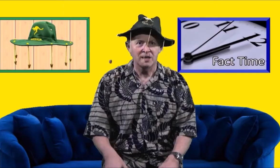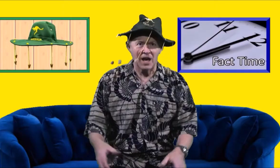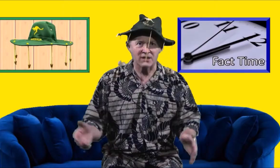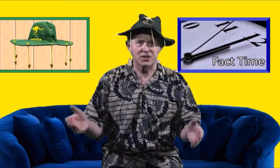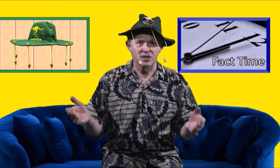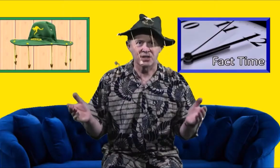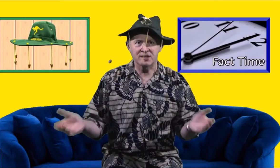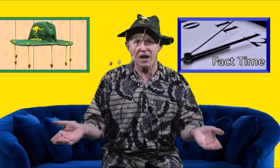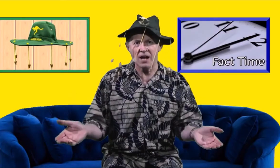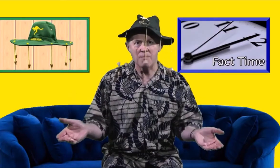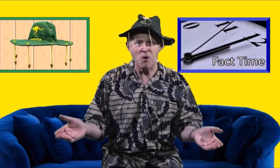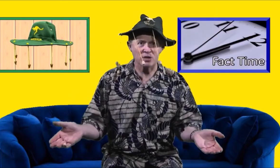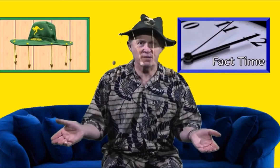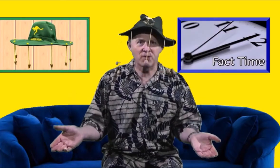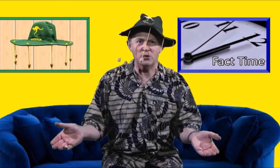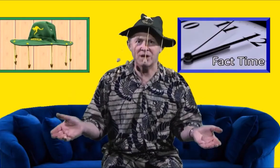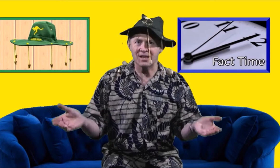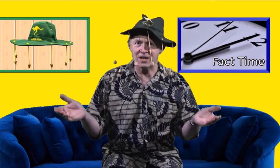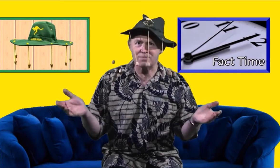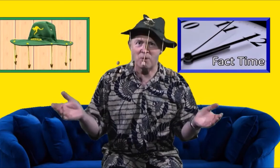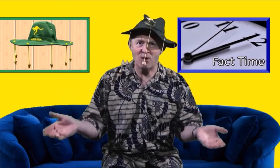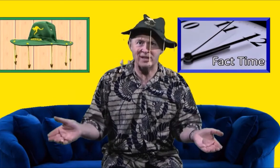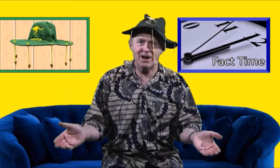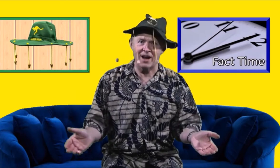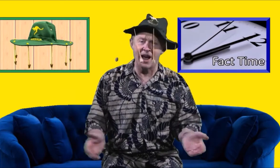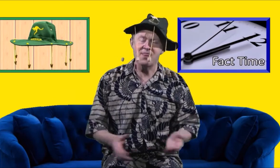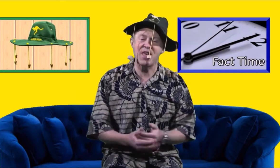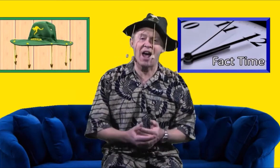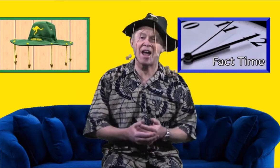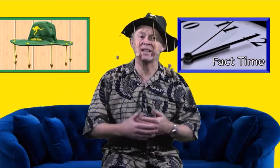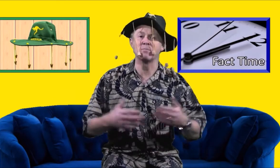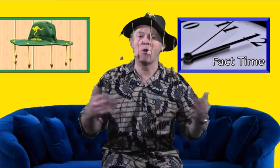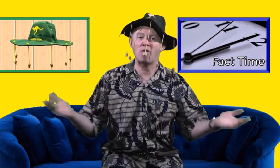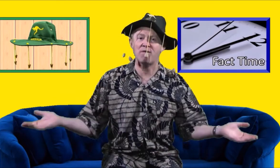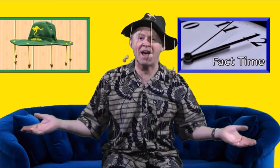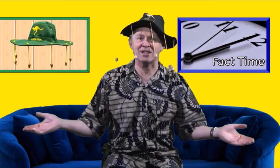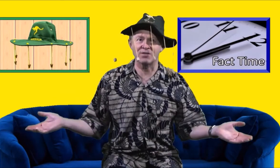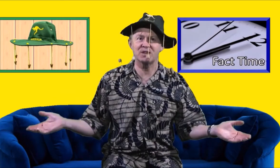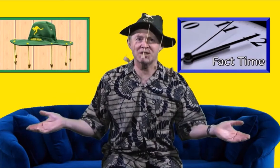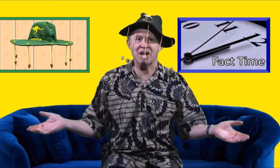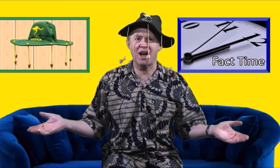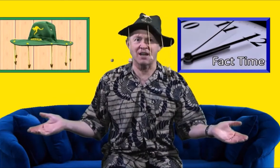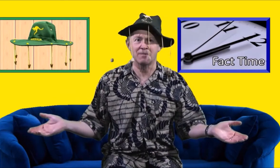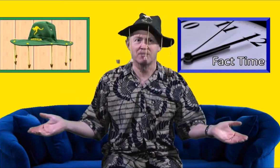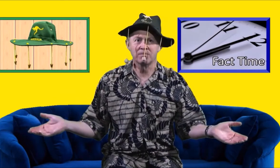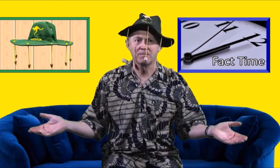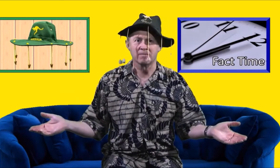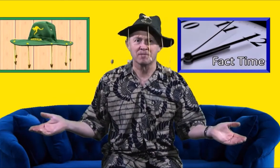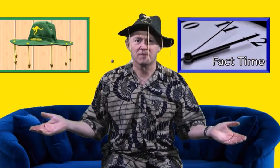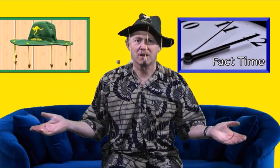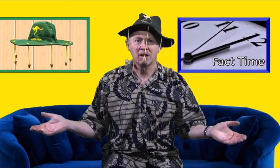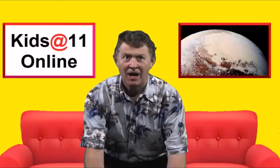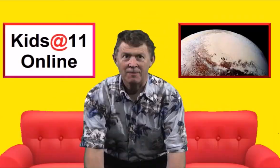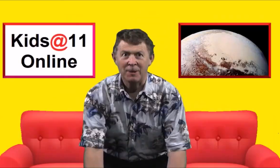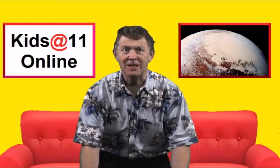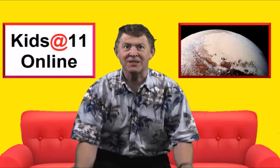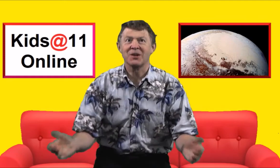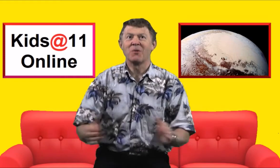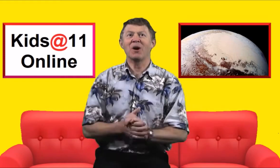Yes, today, March the 14th, is Pi Day, and that is more fact for today. Hey Pete, what are the